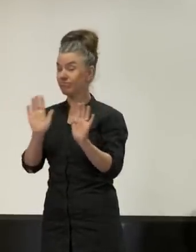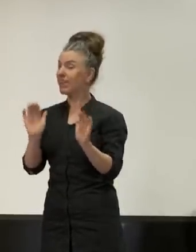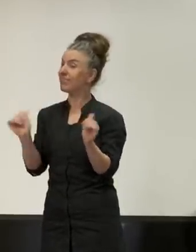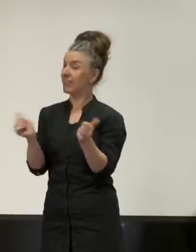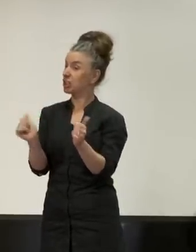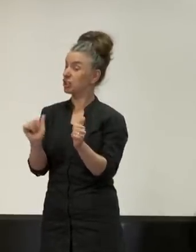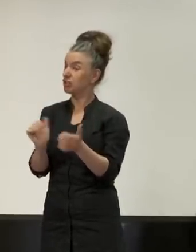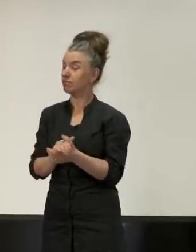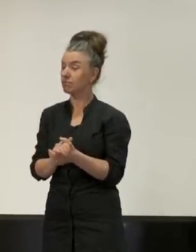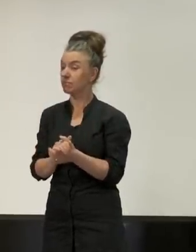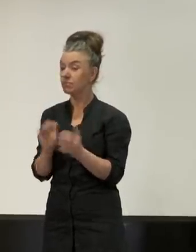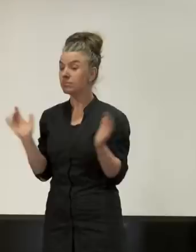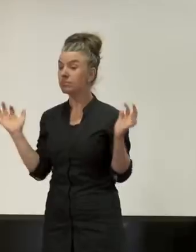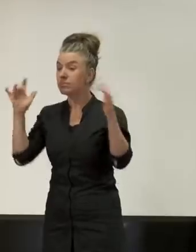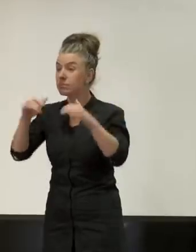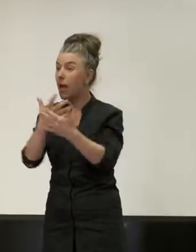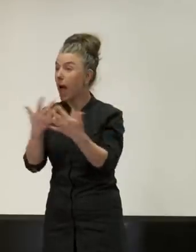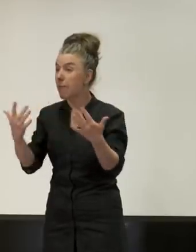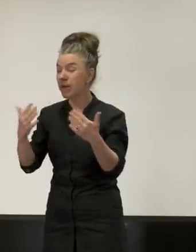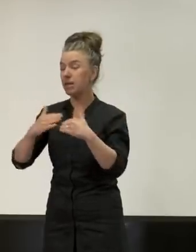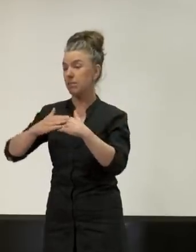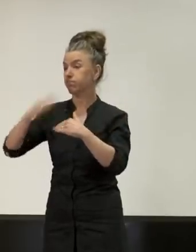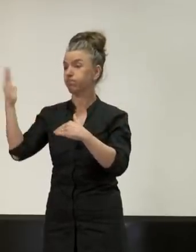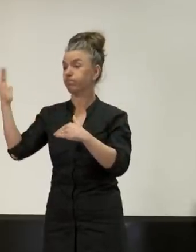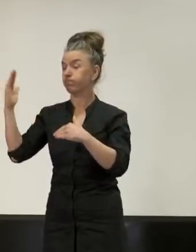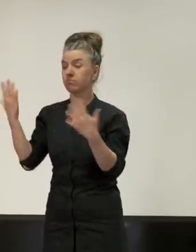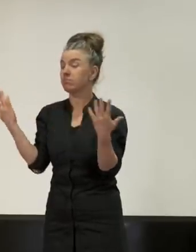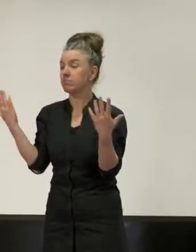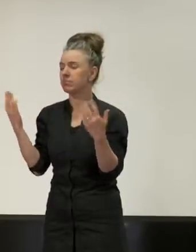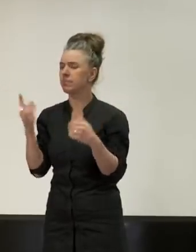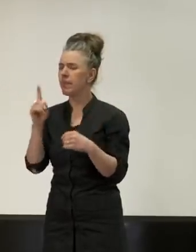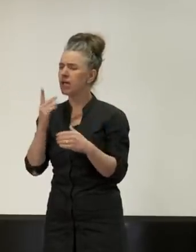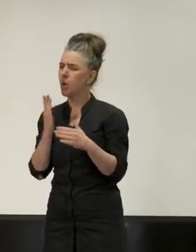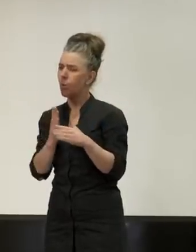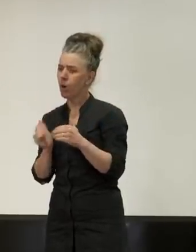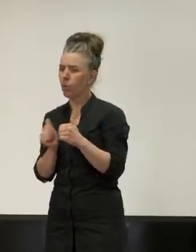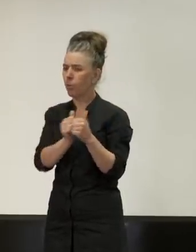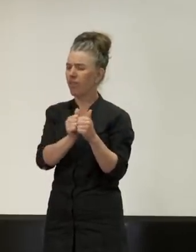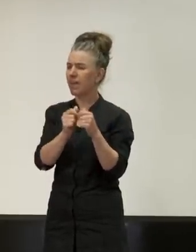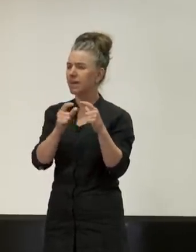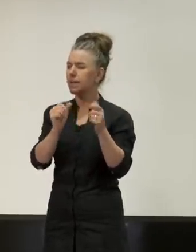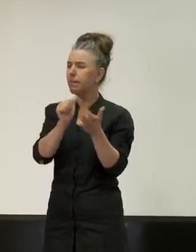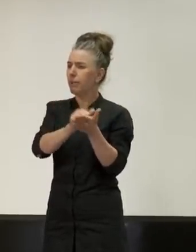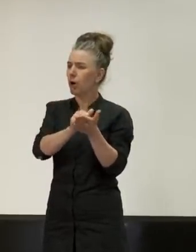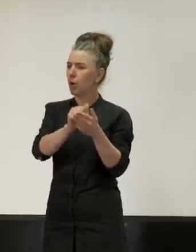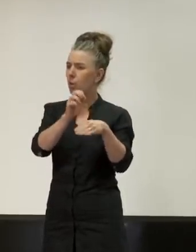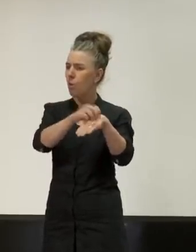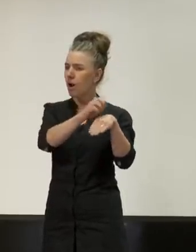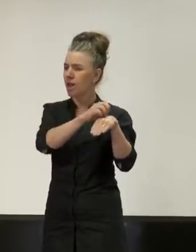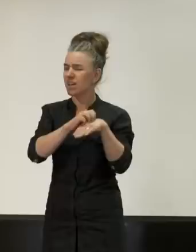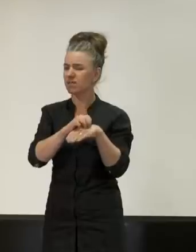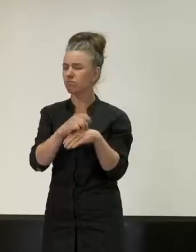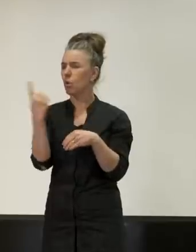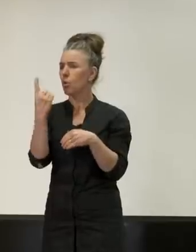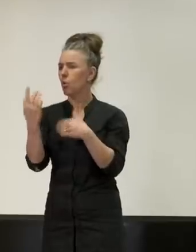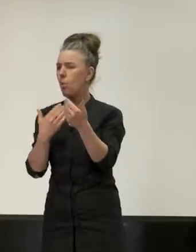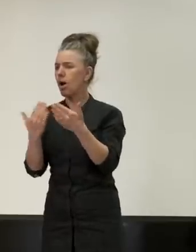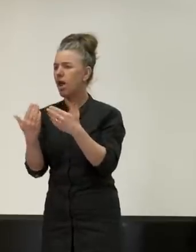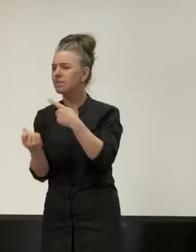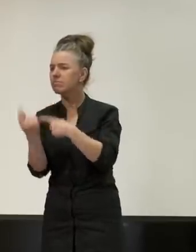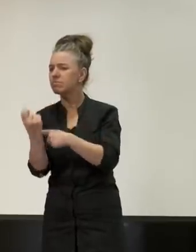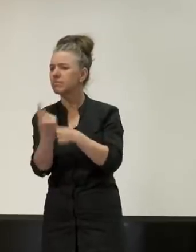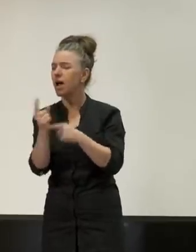any size can occur. However, we are working with ticketing agencies and large-scale event organisers on